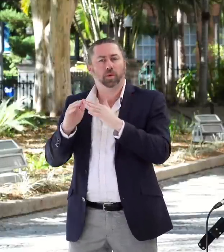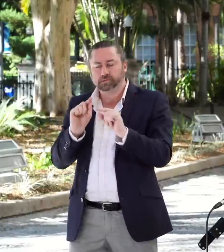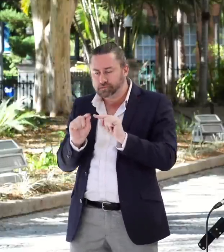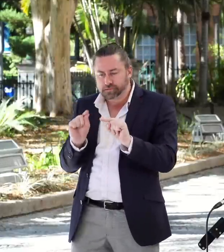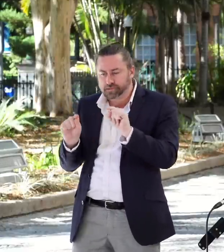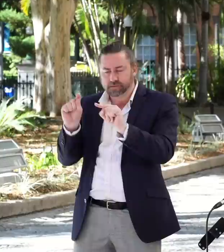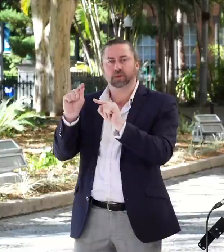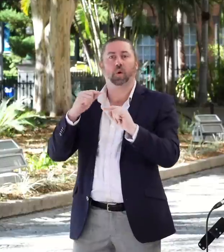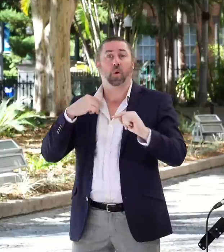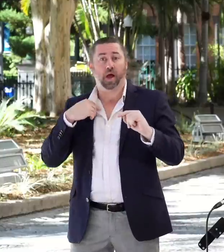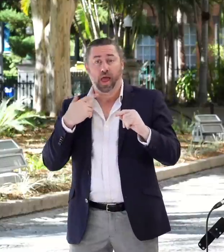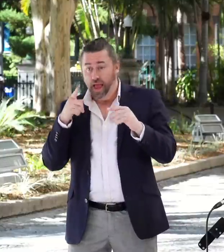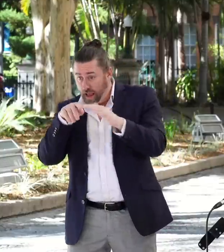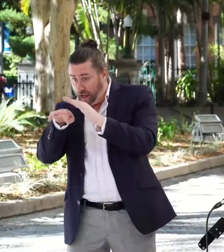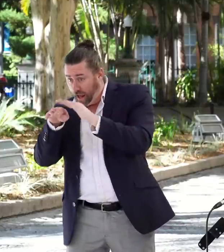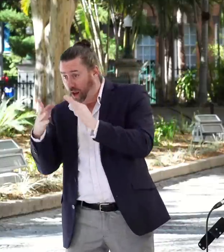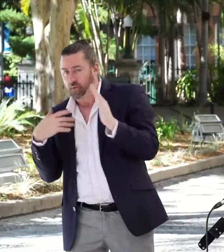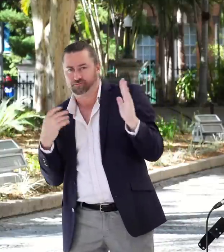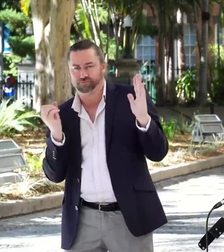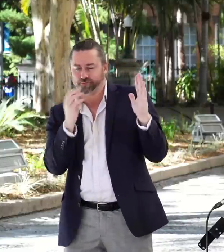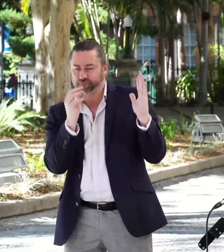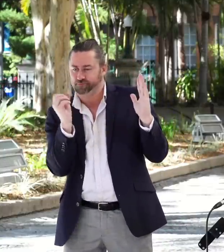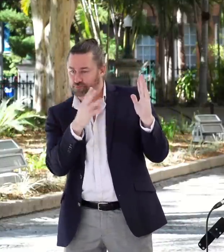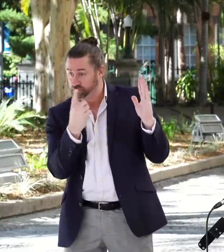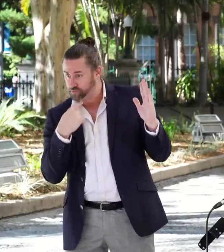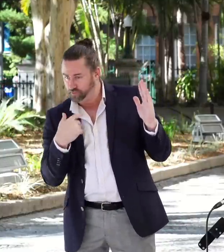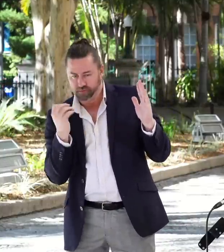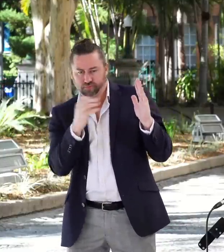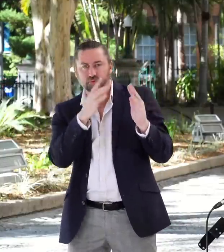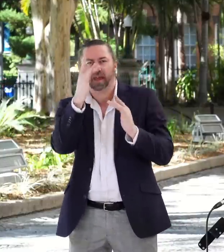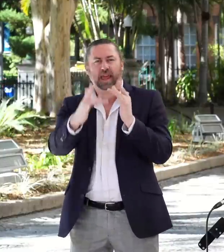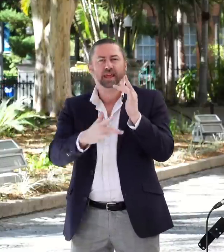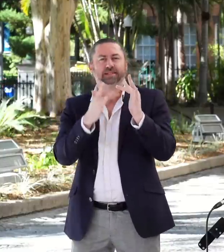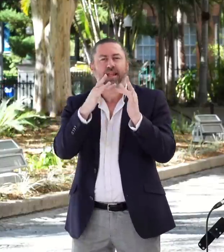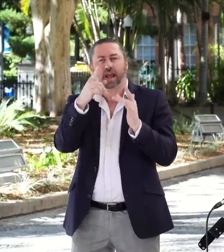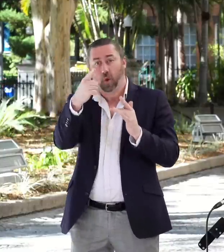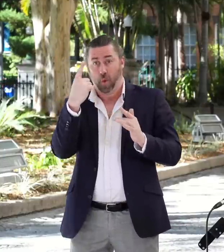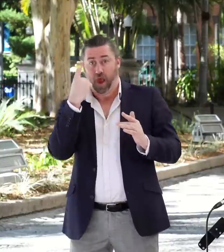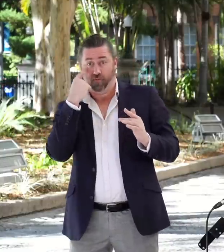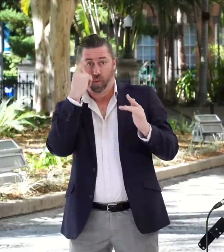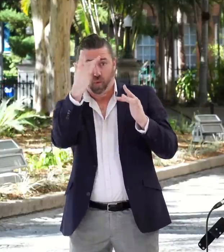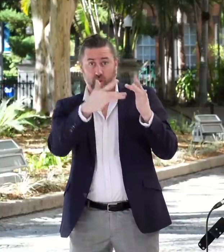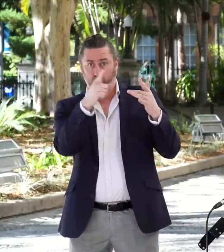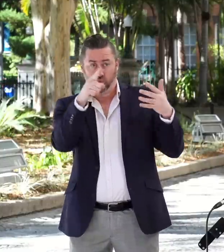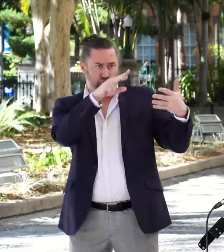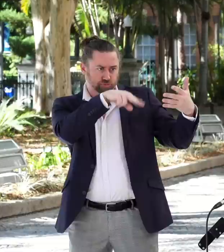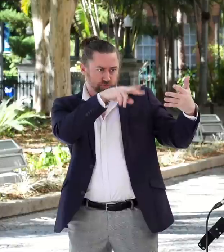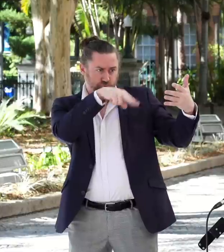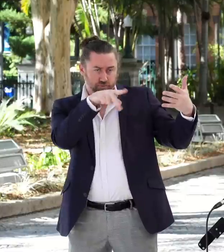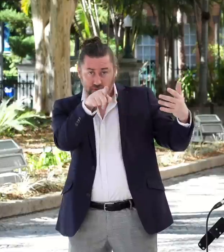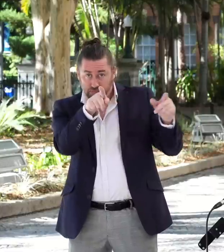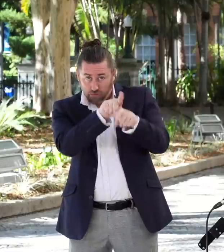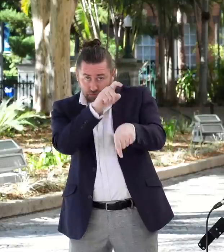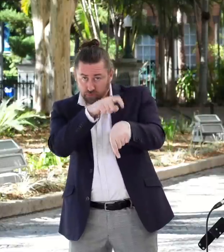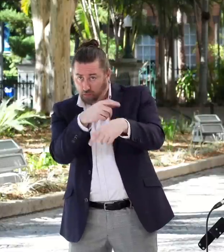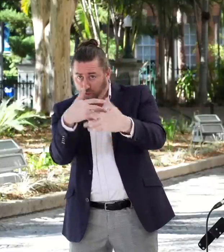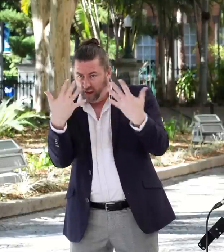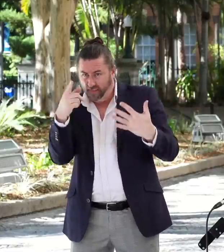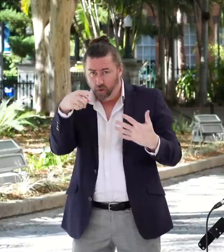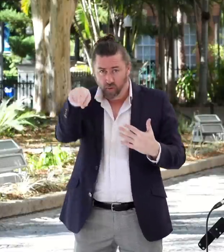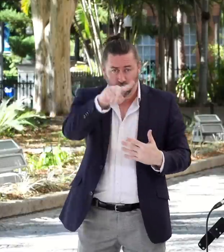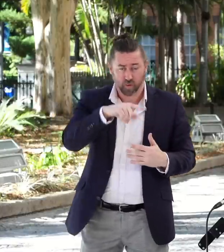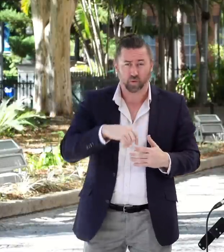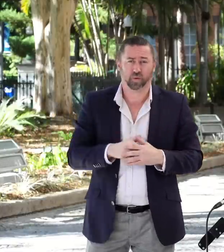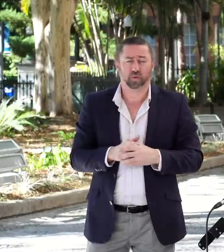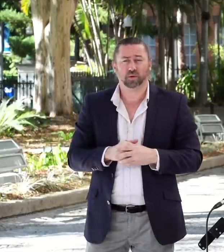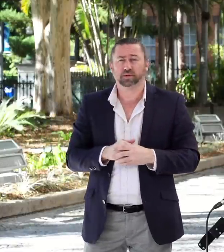exposure sites up on our website, so there's quite a number of those for people to be aware of. So please, anyone who's